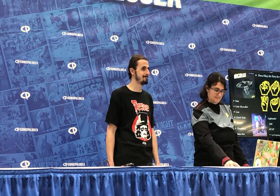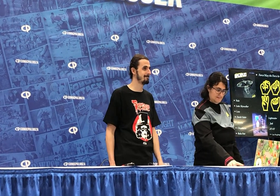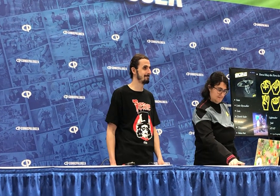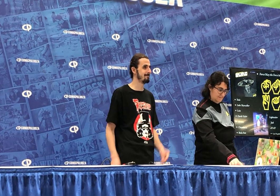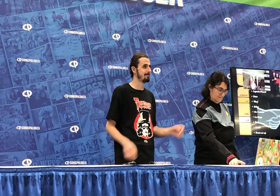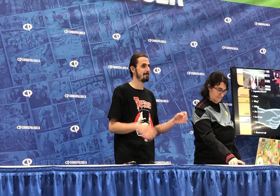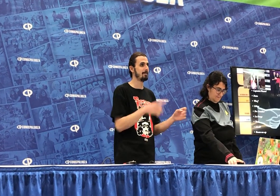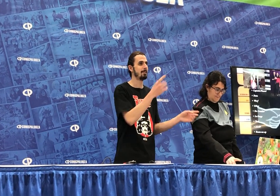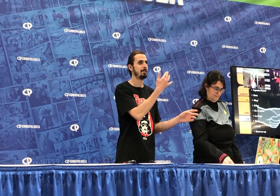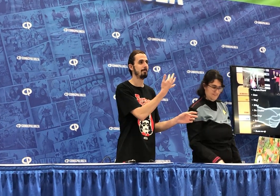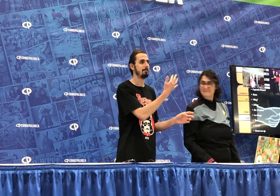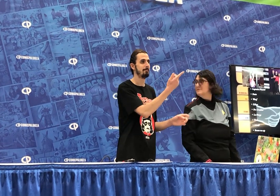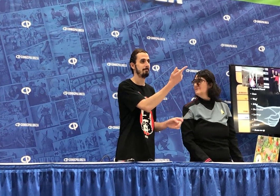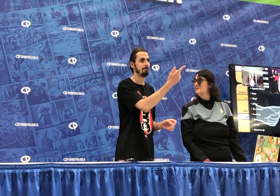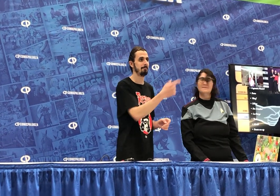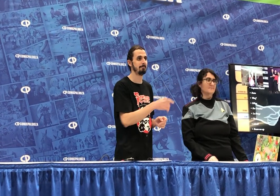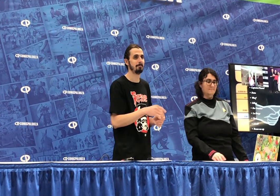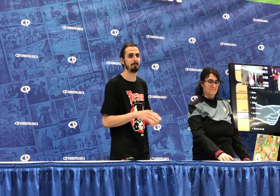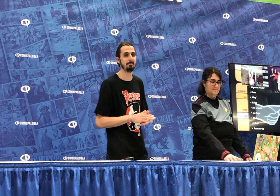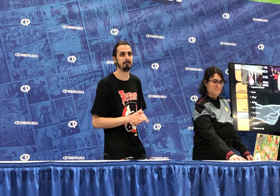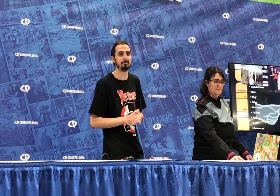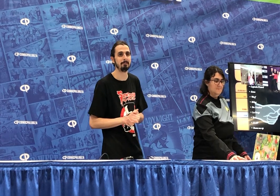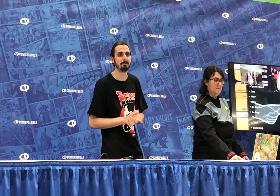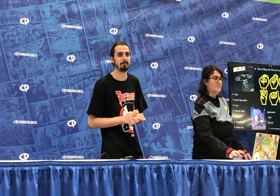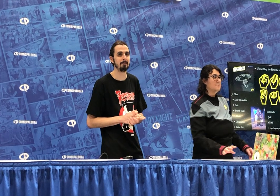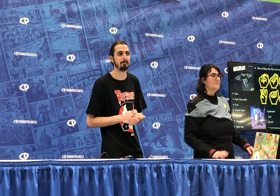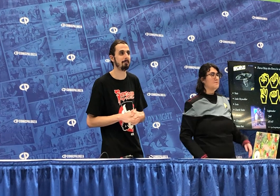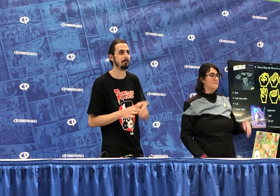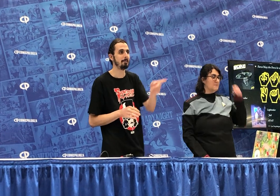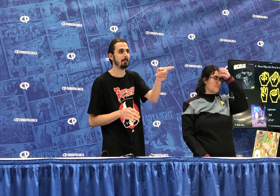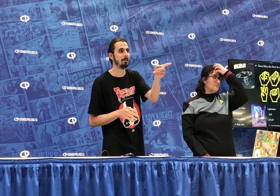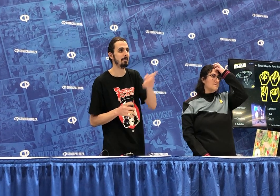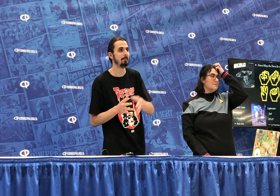Okay. Oh wait, somebody had a question.